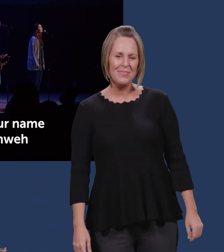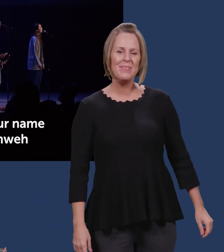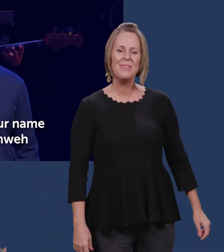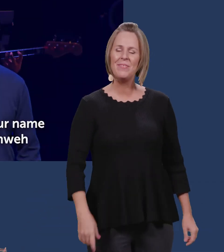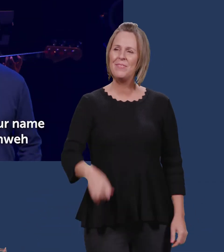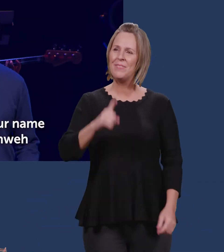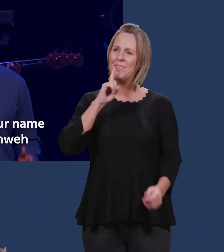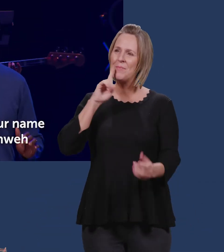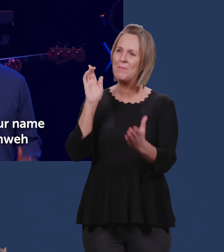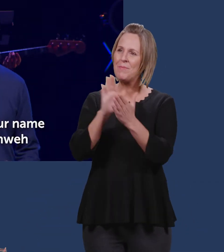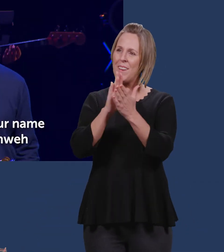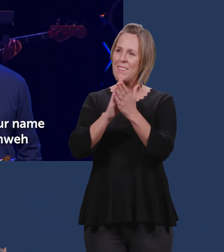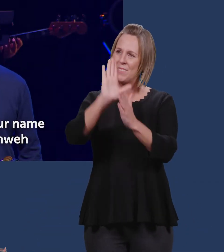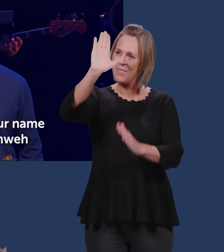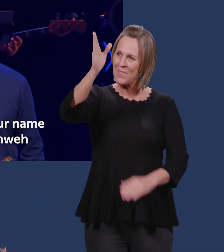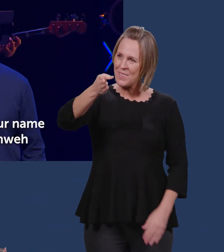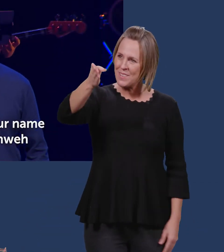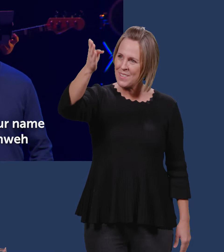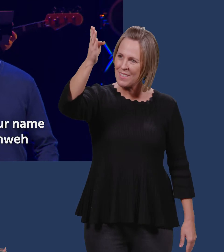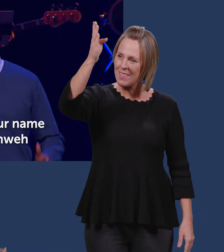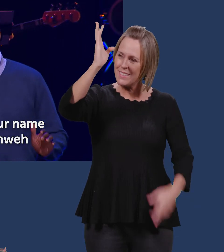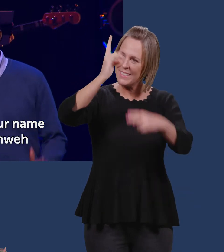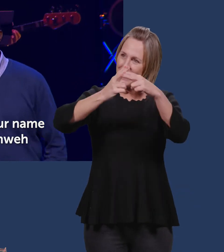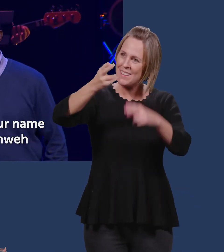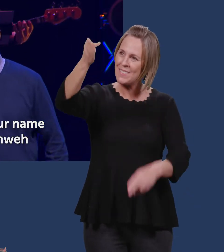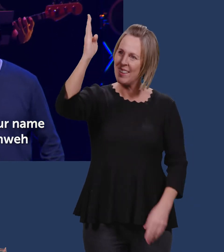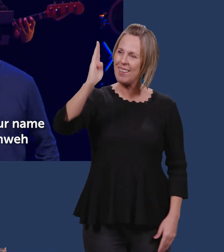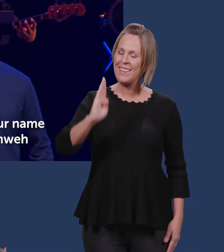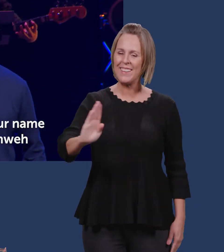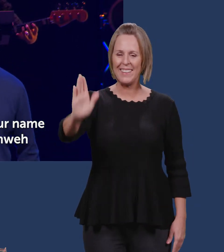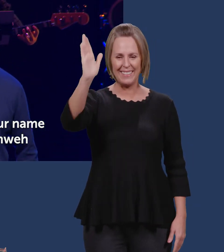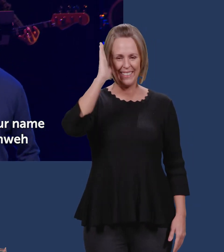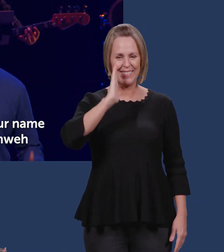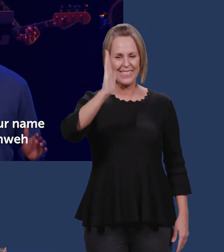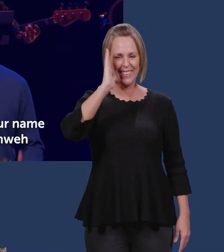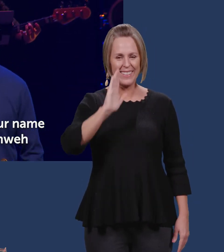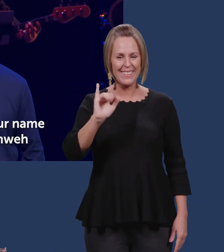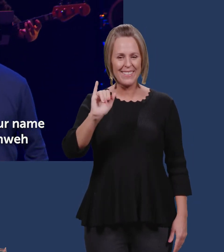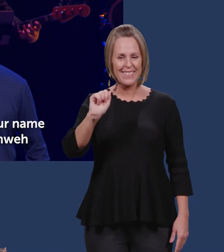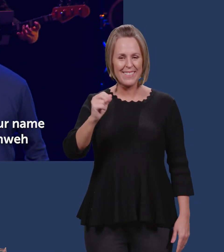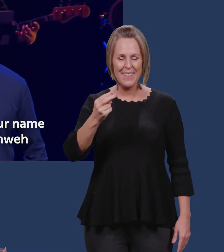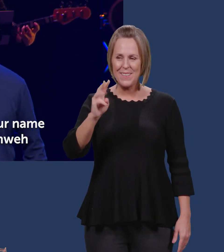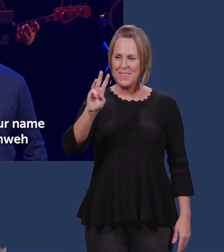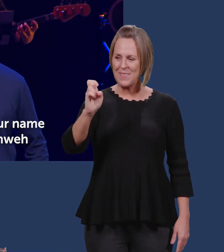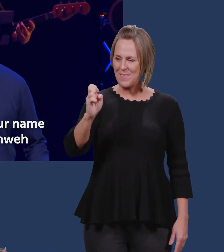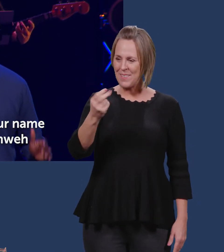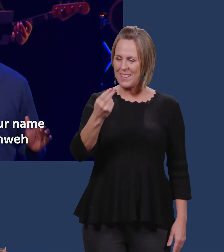I will praise your name, God.